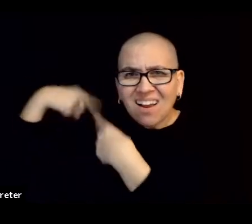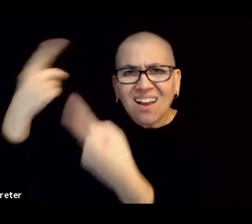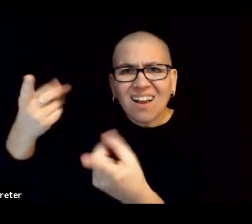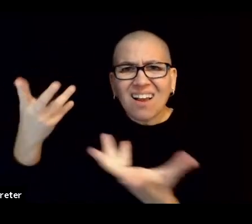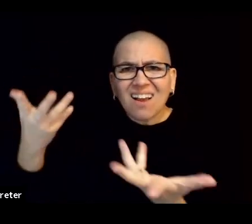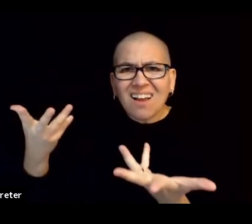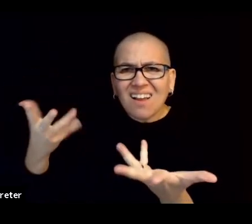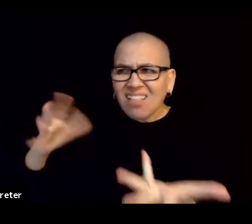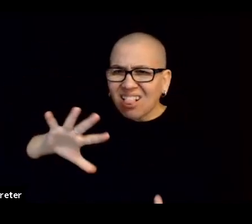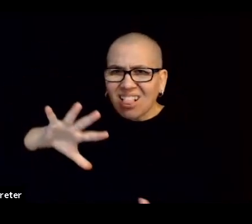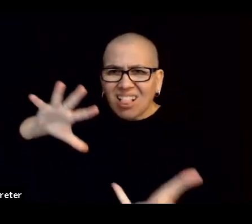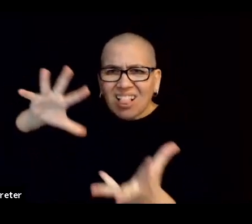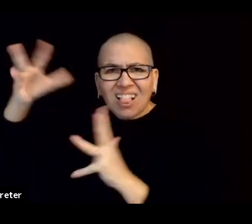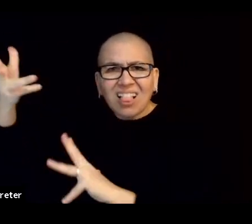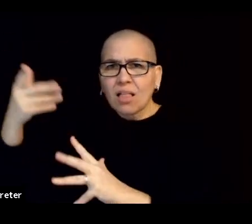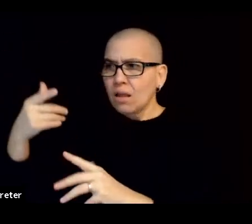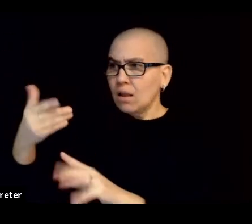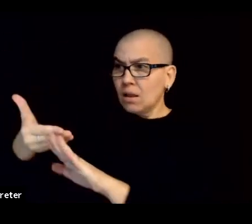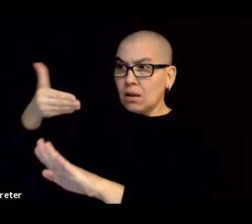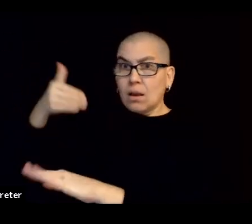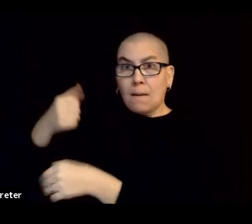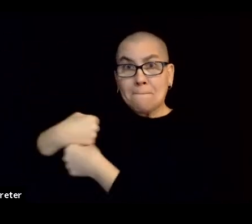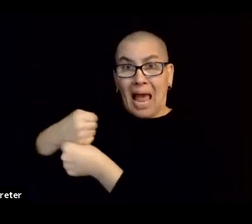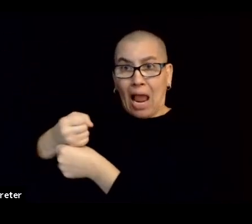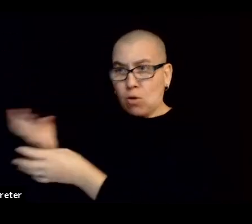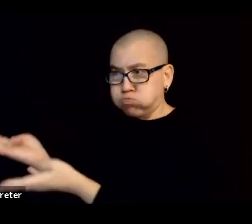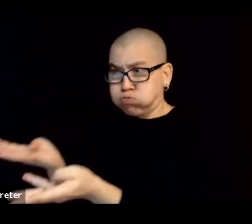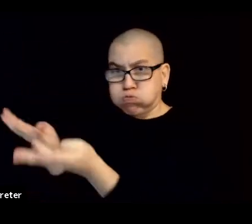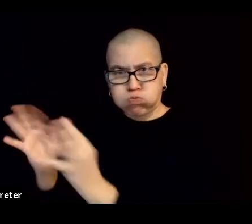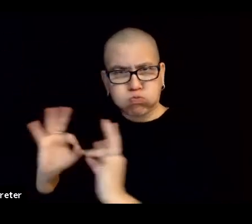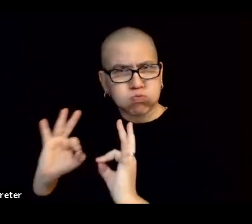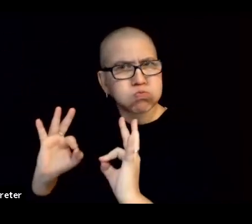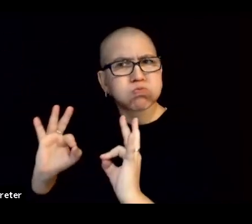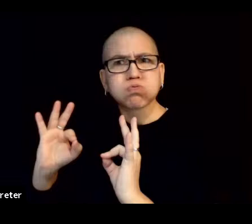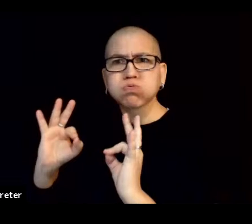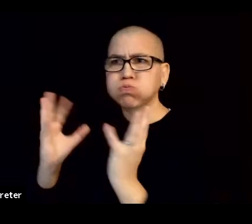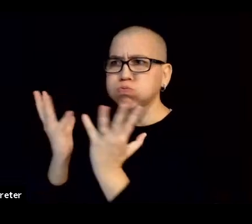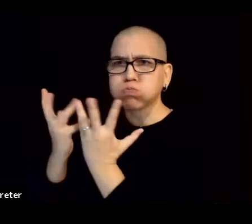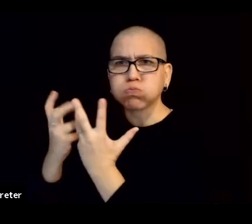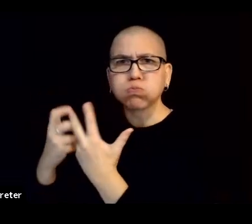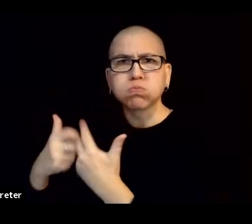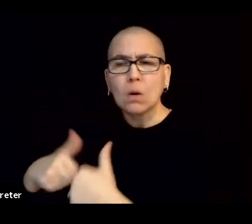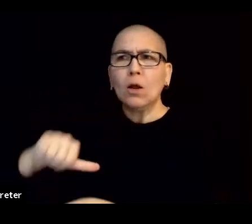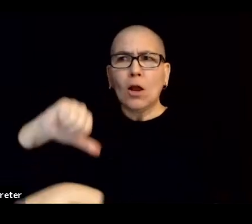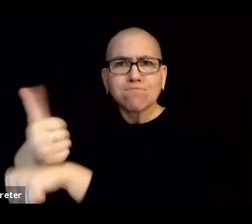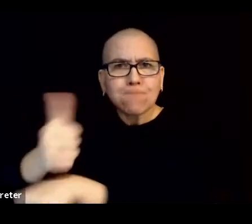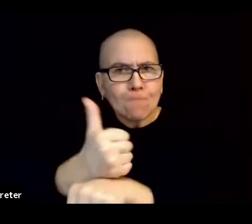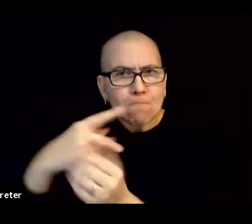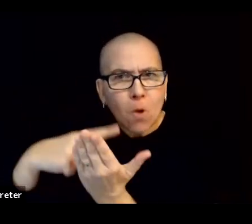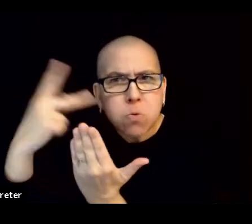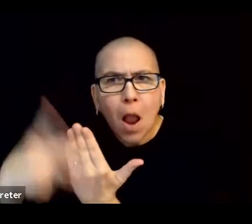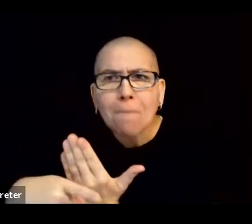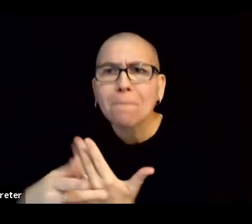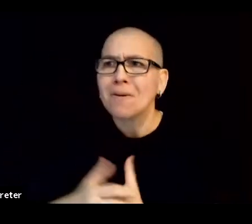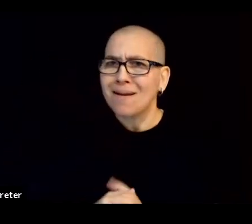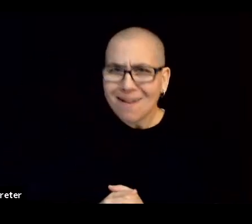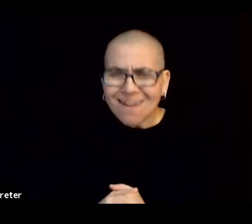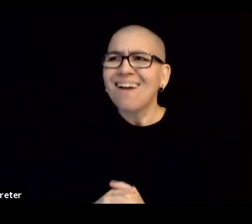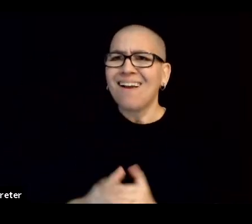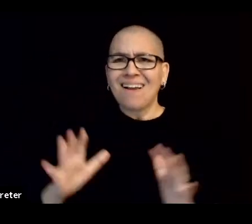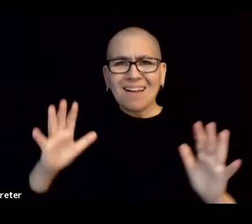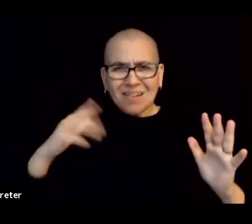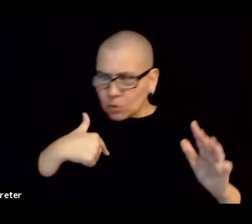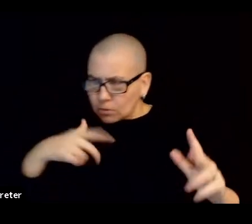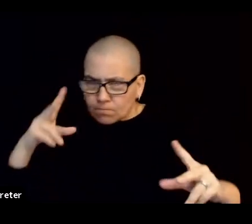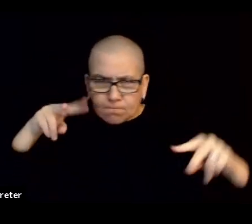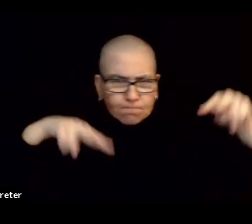PPE, whether it was setting up a testing program, or quite honestly, acknowledging the very simple things like mask wearing, social distancing,